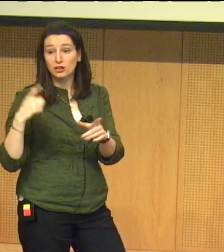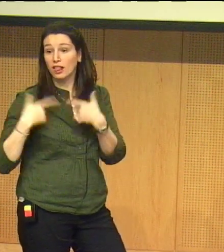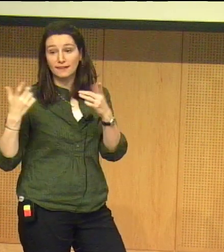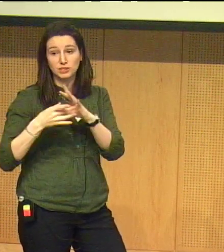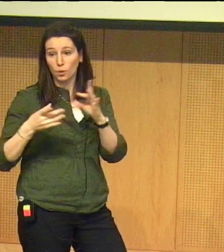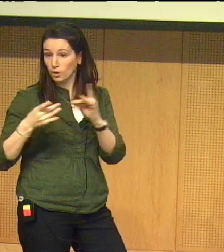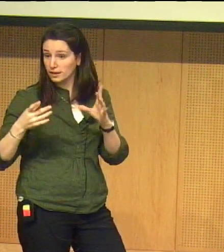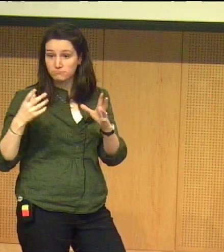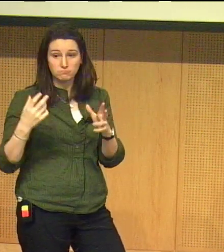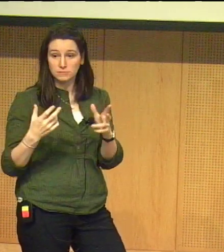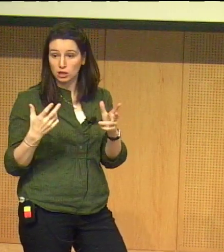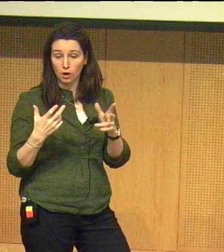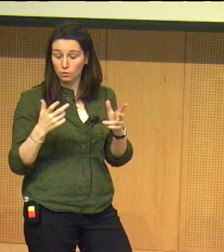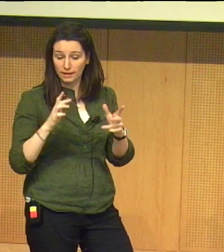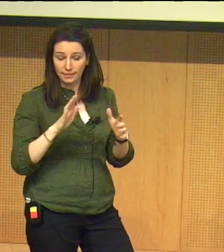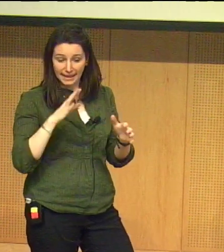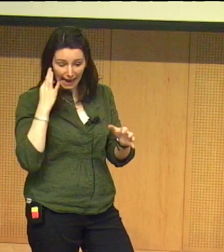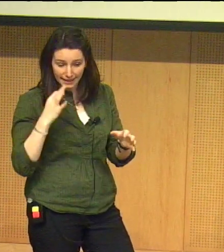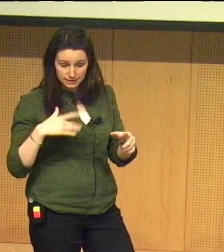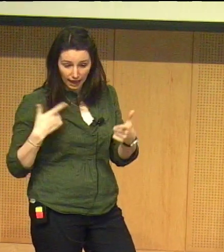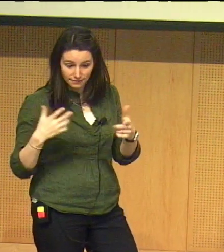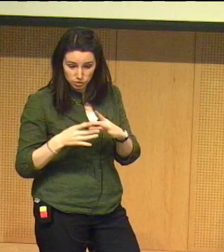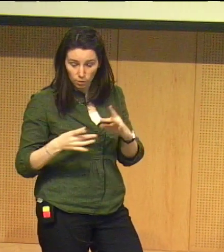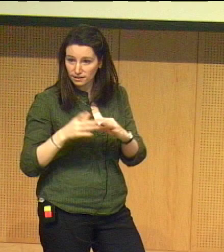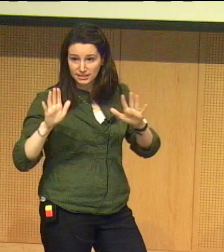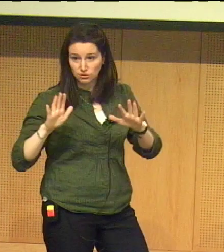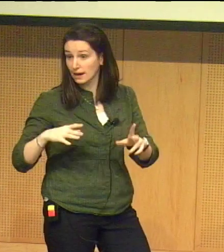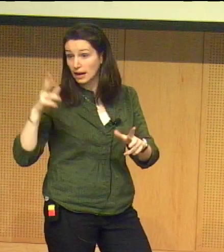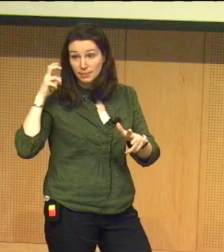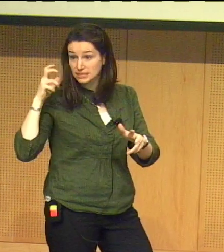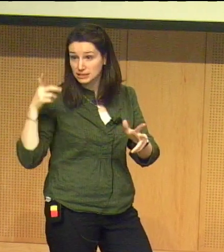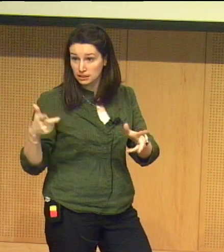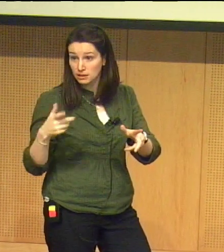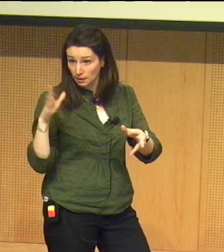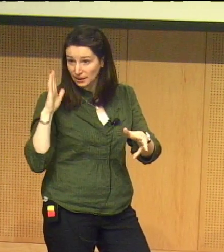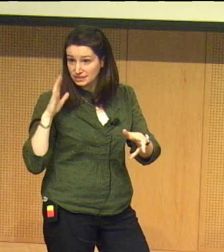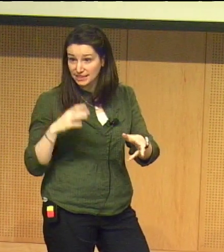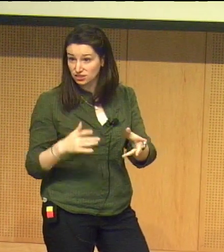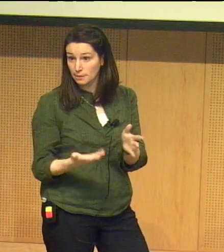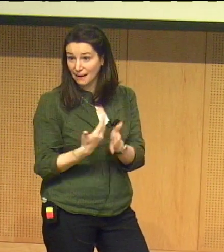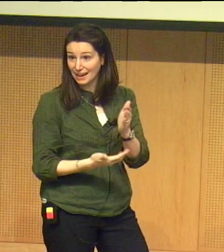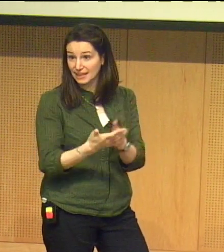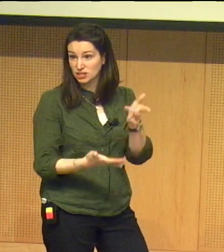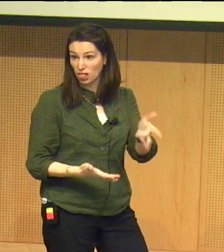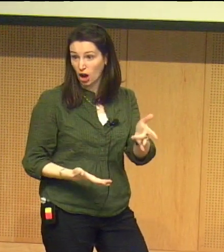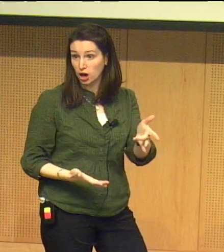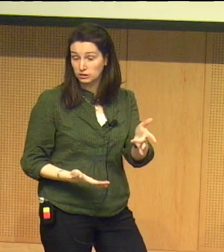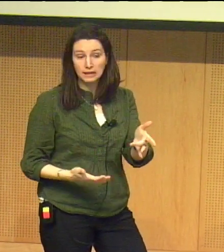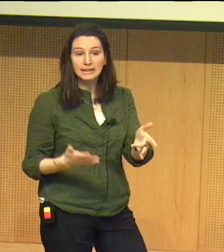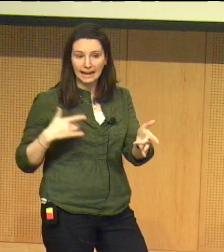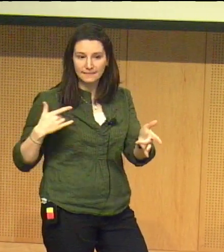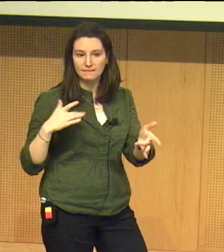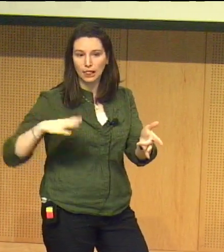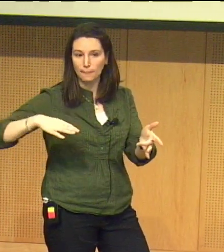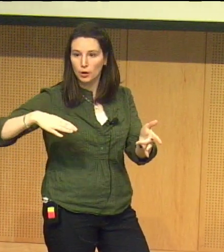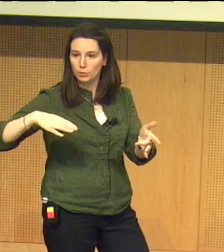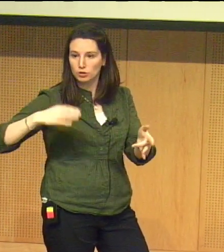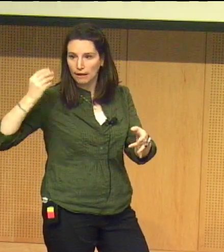life story, and the cat's life story, and that's great. And I'm listening, paying attention, and my hand is on the heart. I can feel a murmur, like,